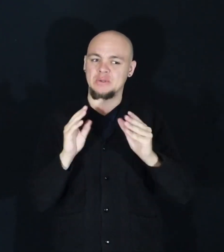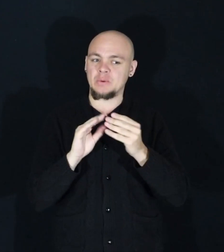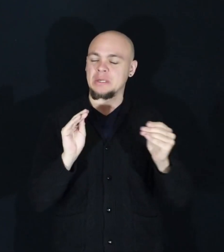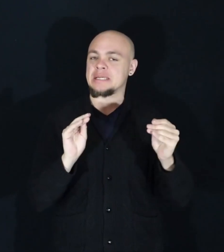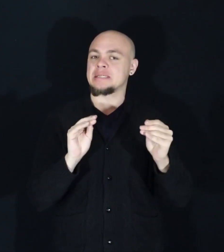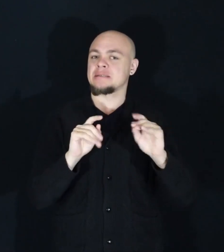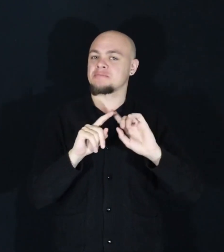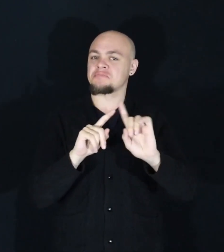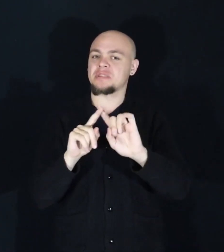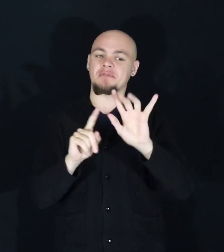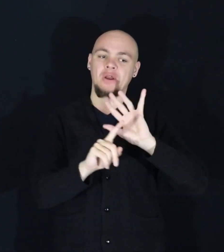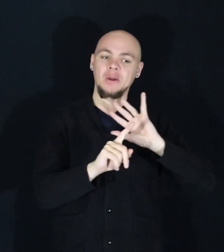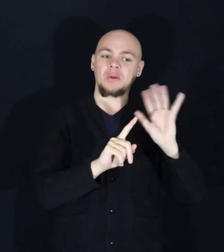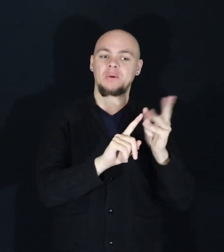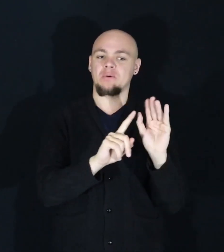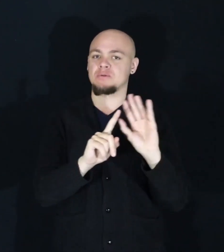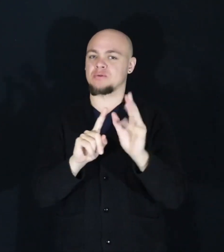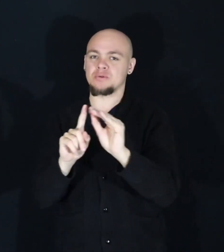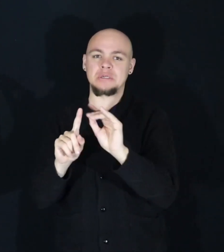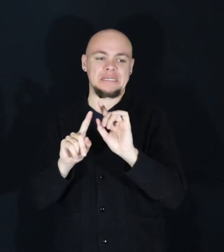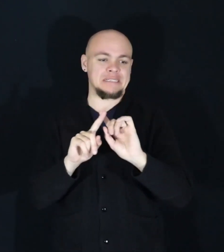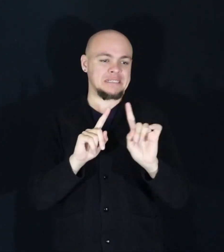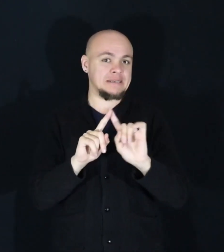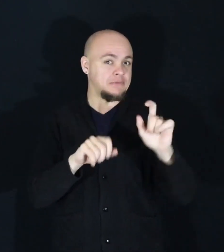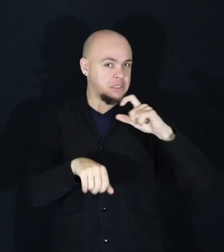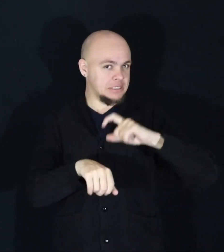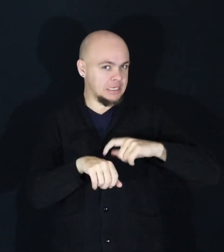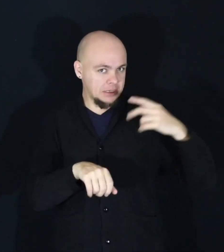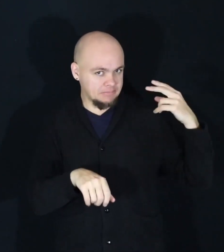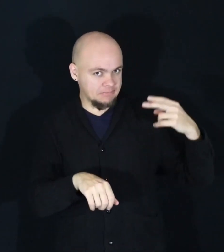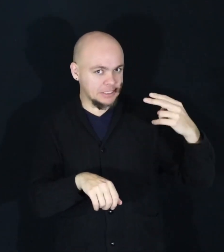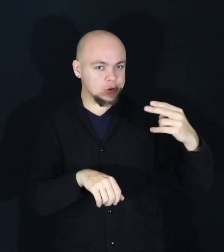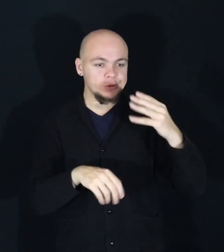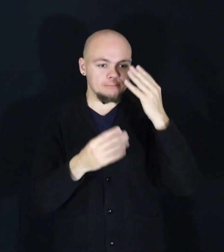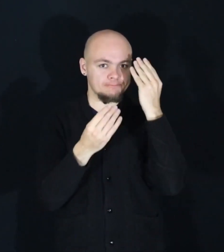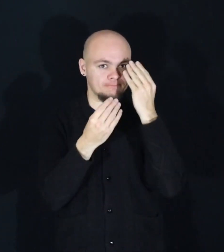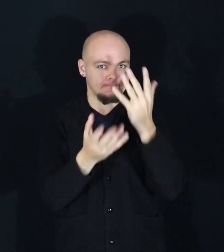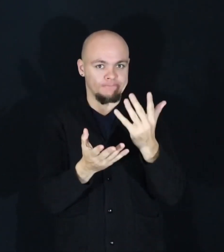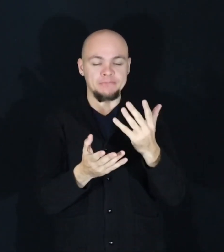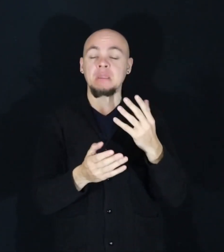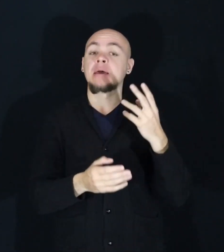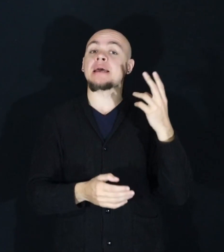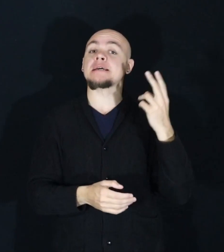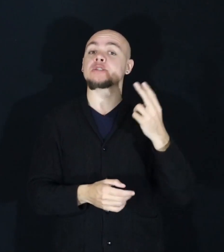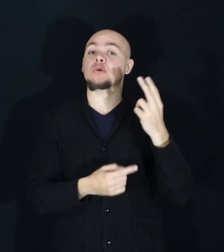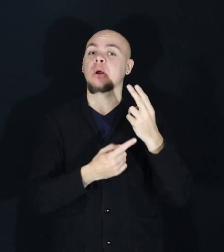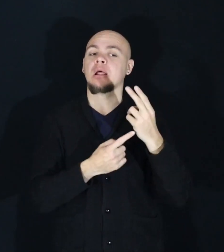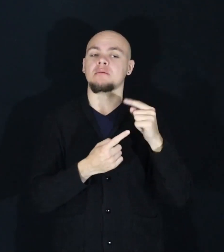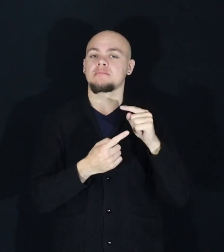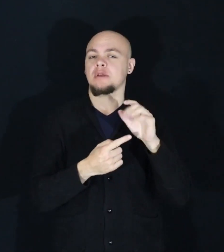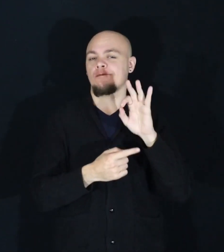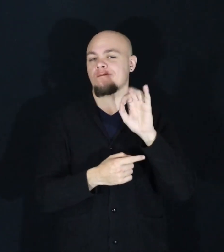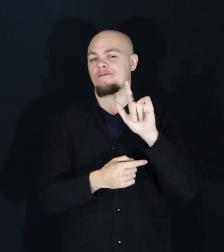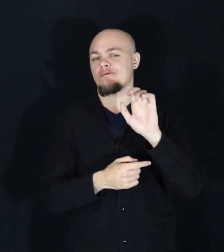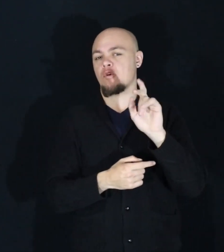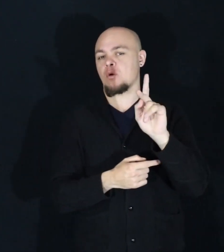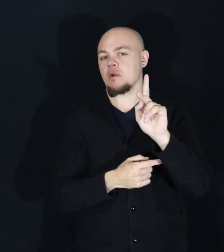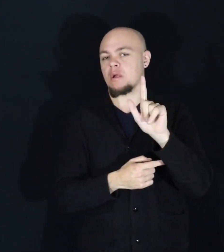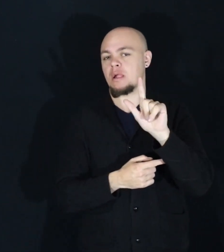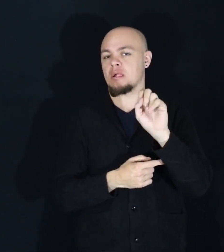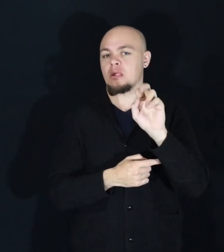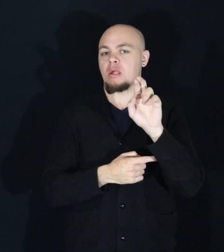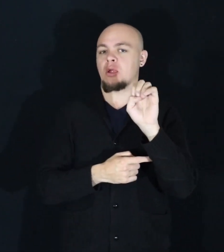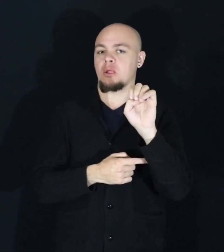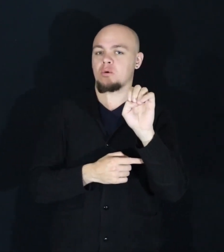different cultures, told in many different time periods in history. Historically, though, these were folklore stories, and they were important